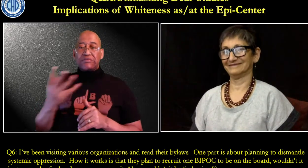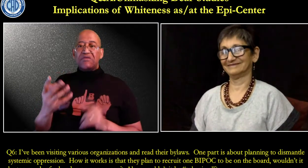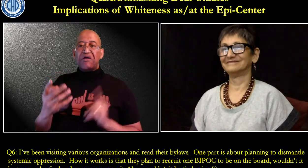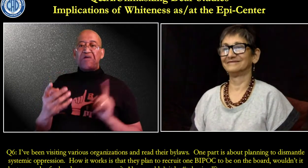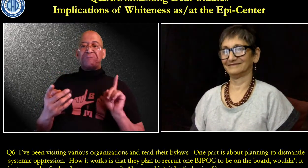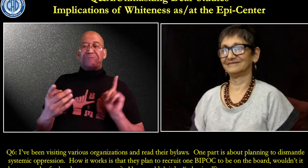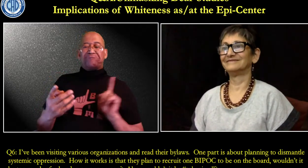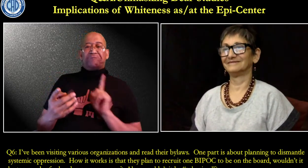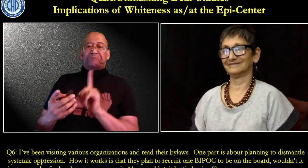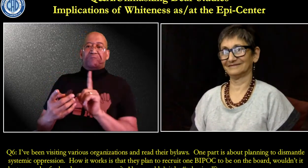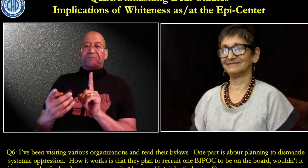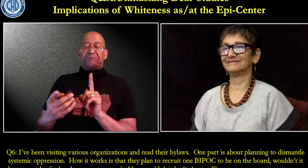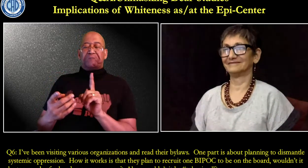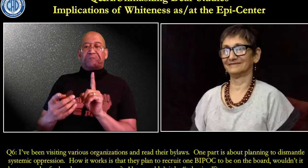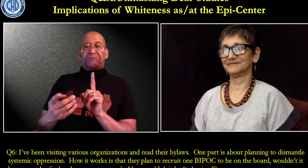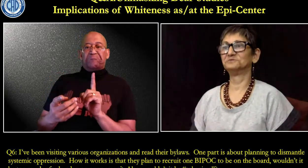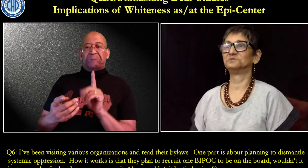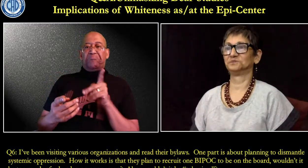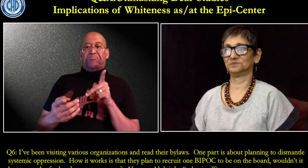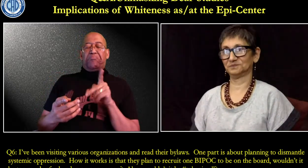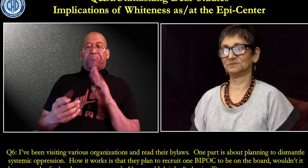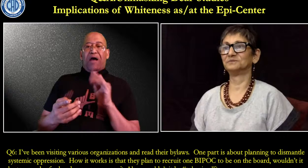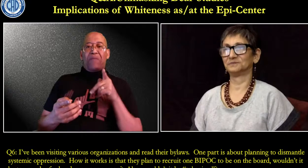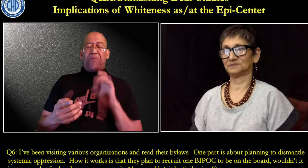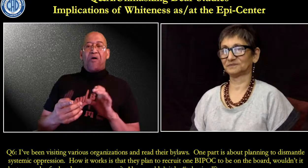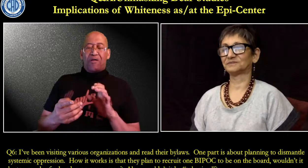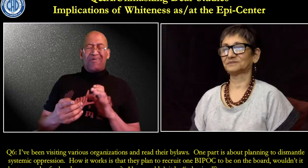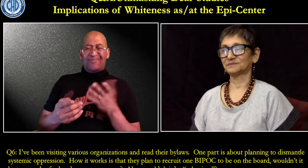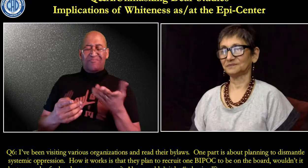think about senior citizens